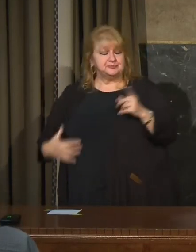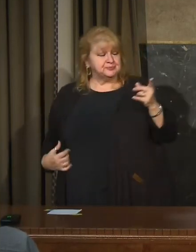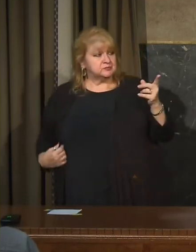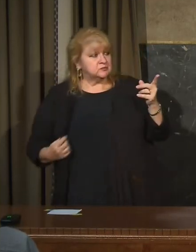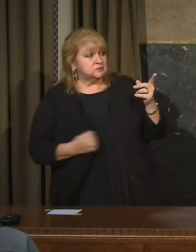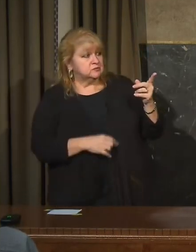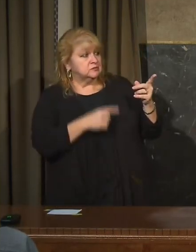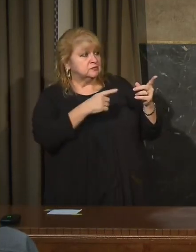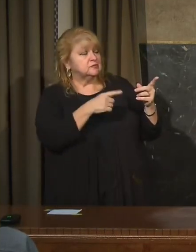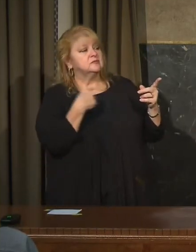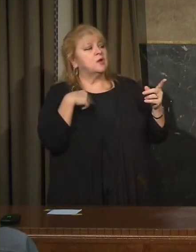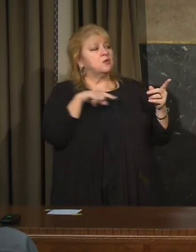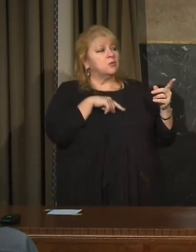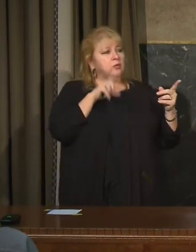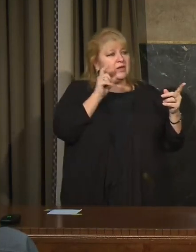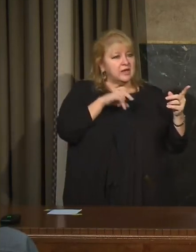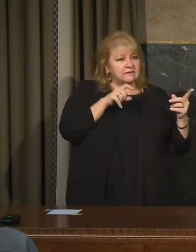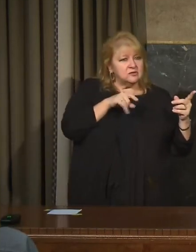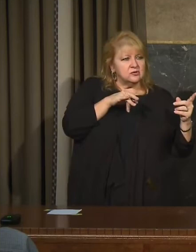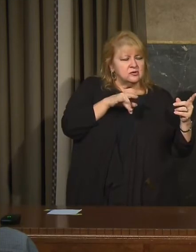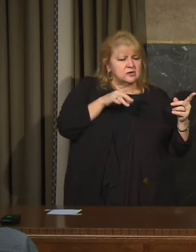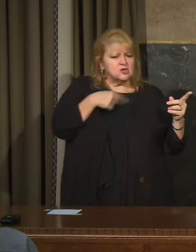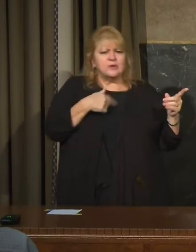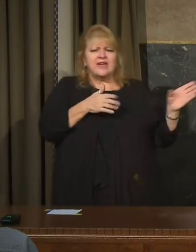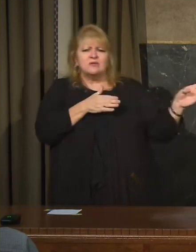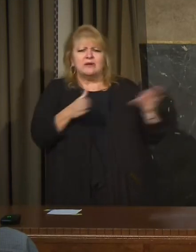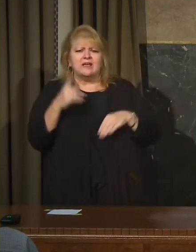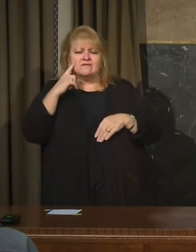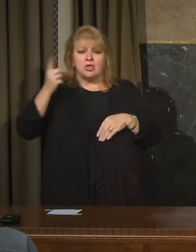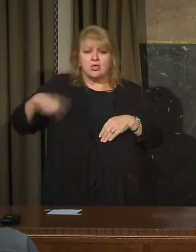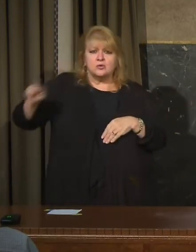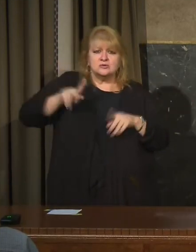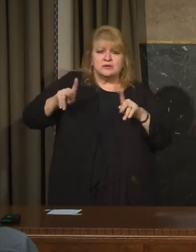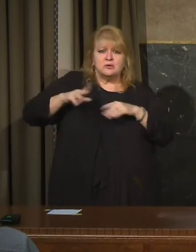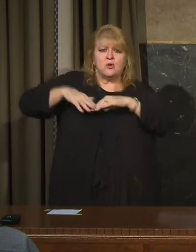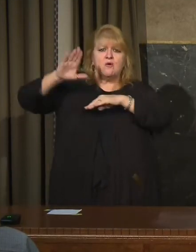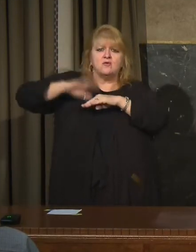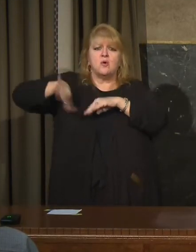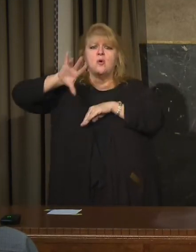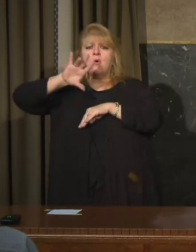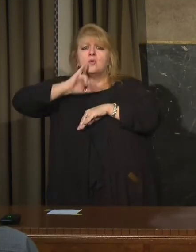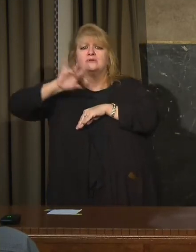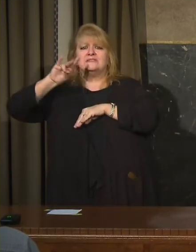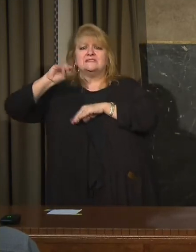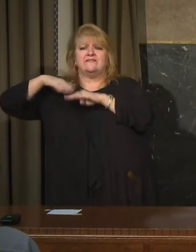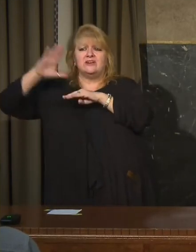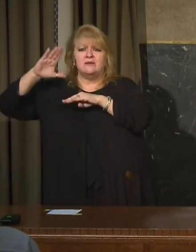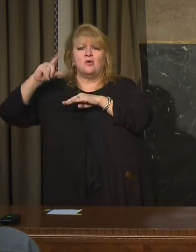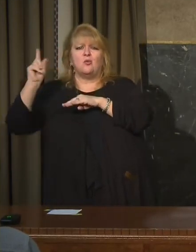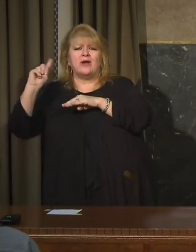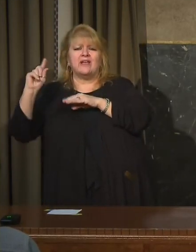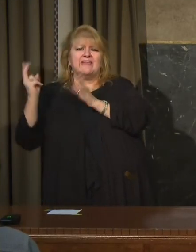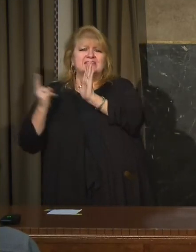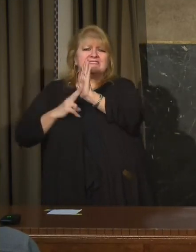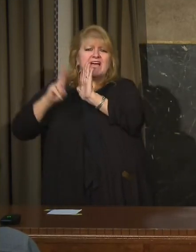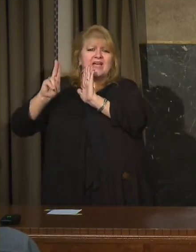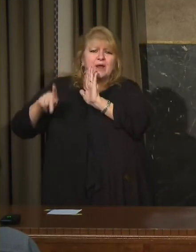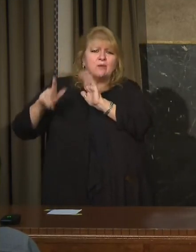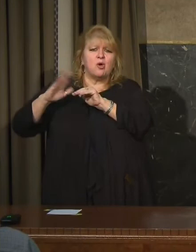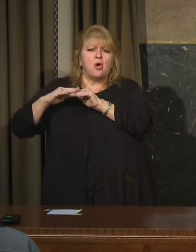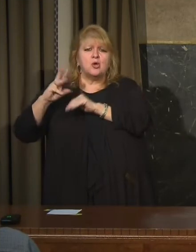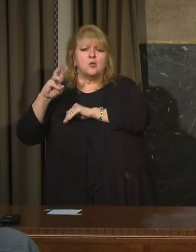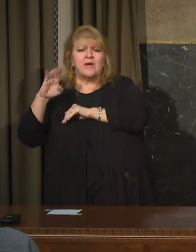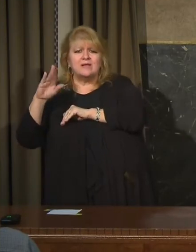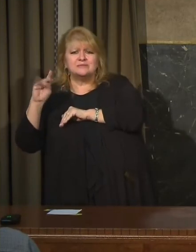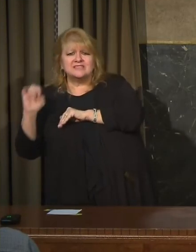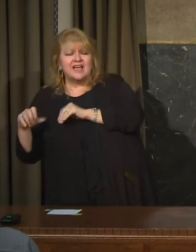group aren't having to navigate the website and a bunch of different pharmacies to actually figure out where to get a vaccine or where to sign up? I think it's going to continue to be